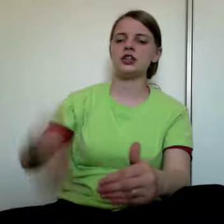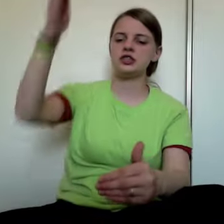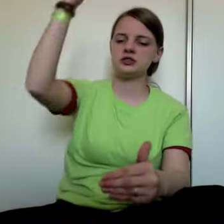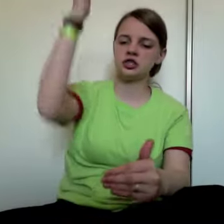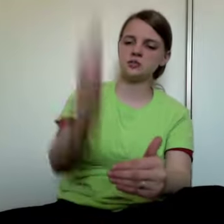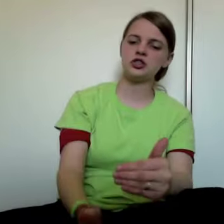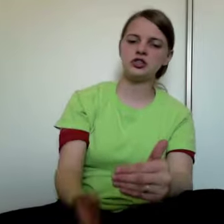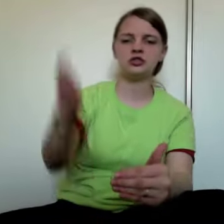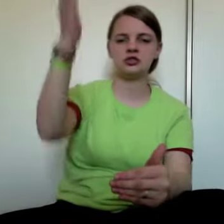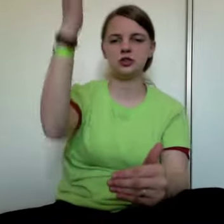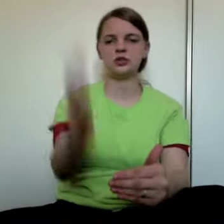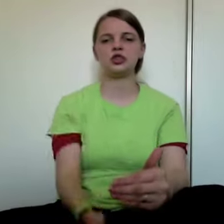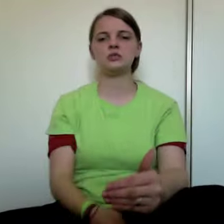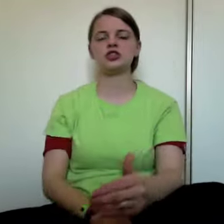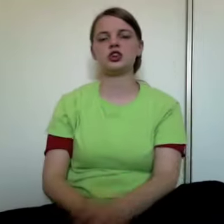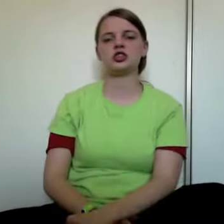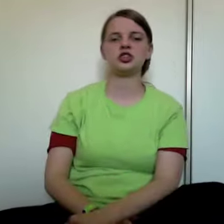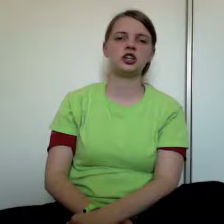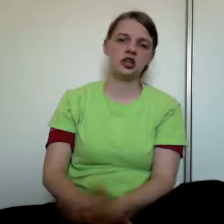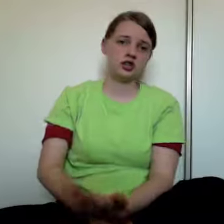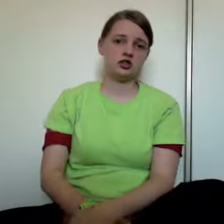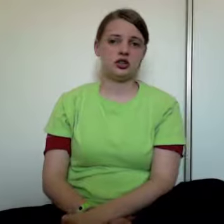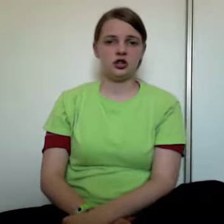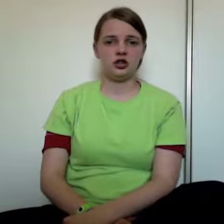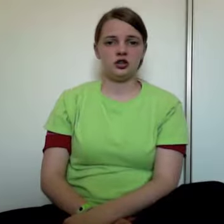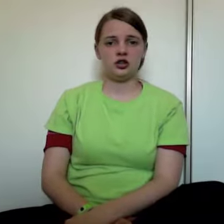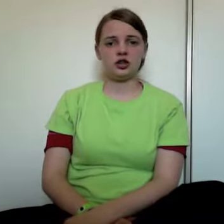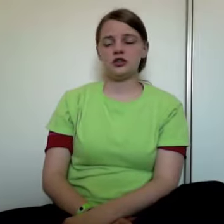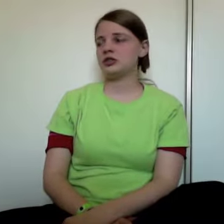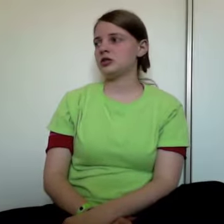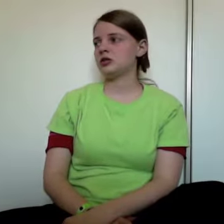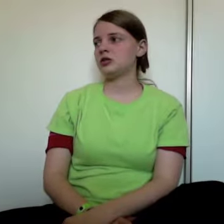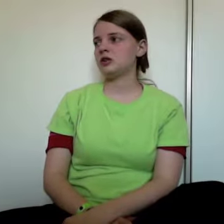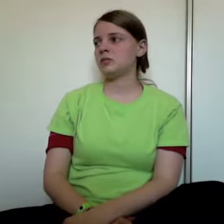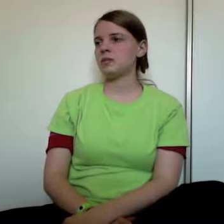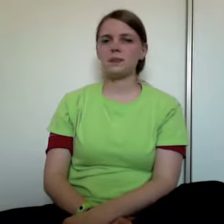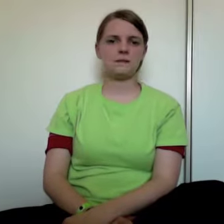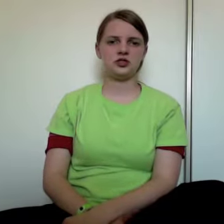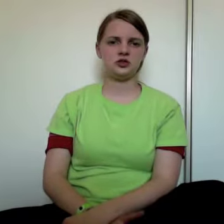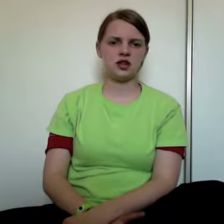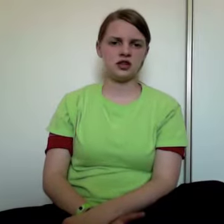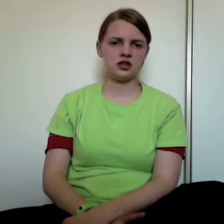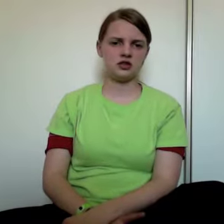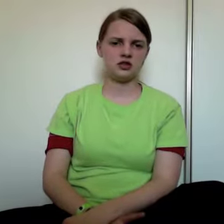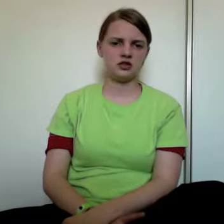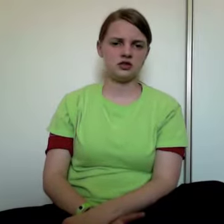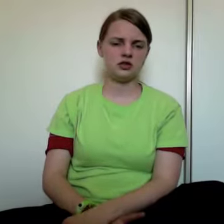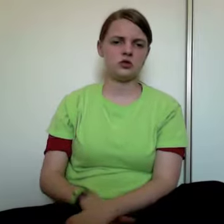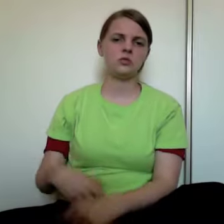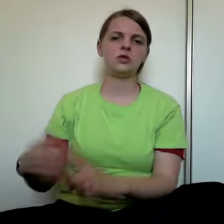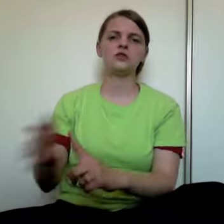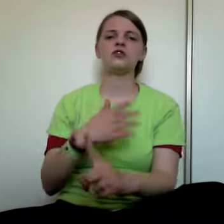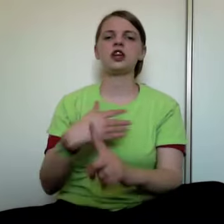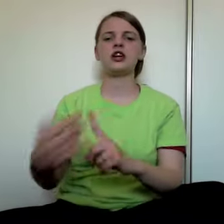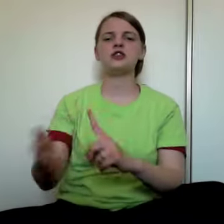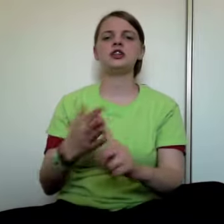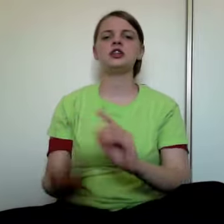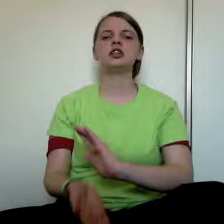this much. I want this much sausage. Okay, so let's do that again. When flattery leads